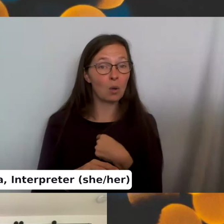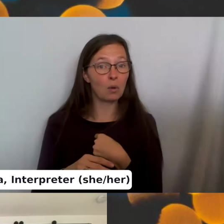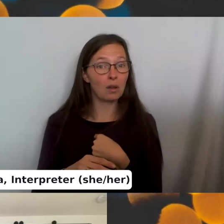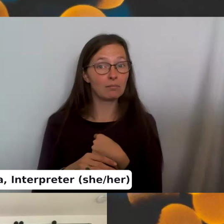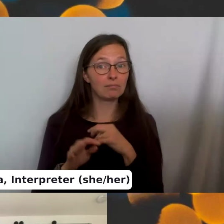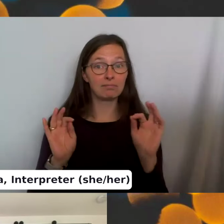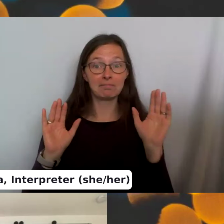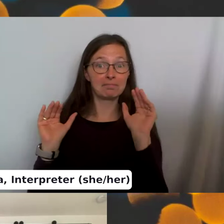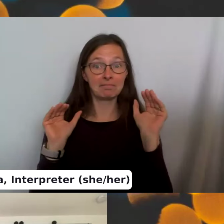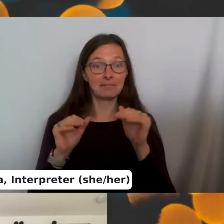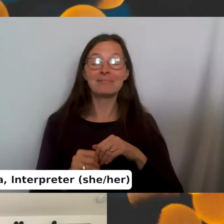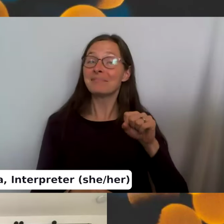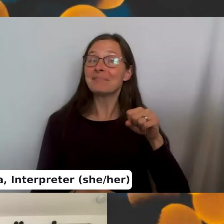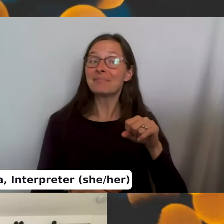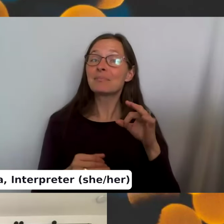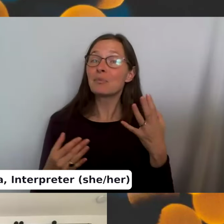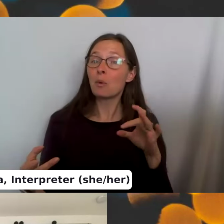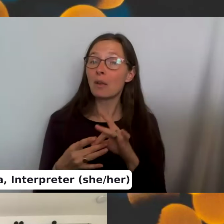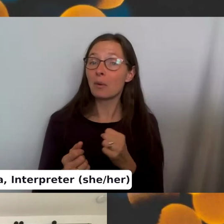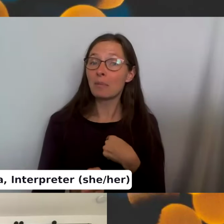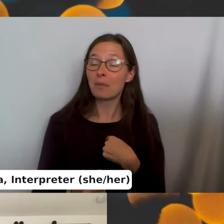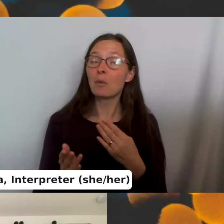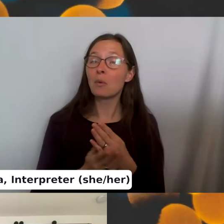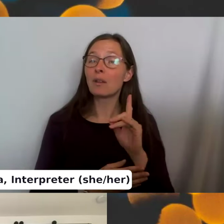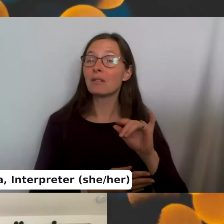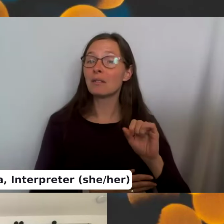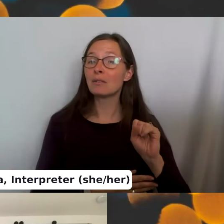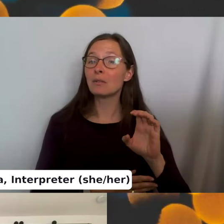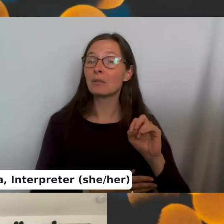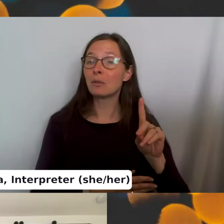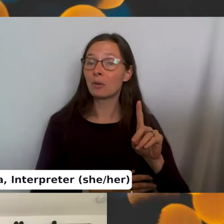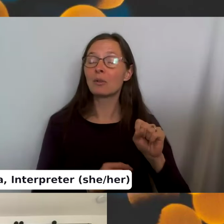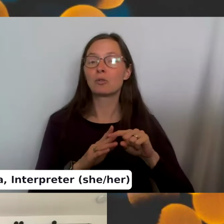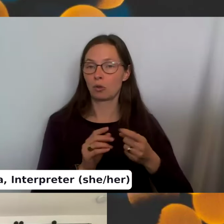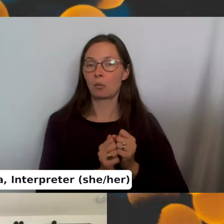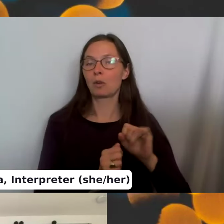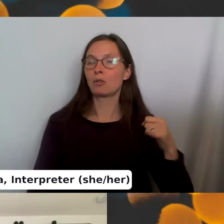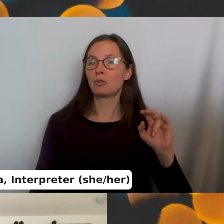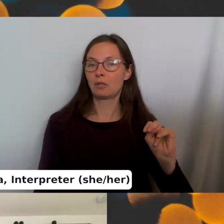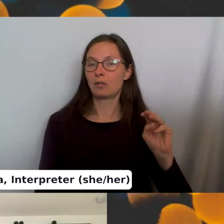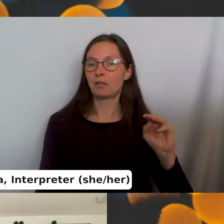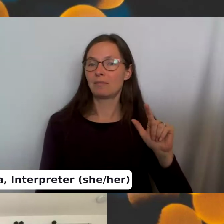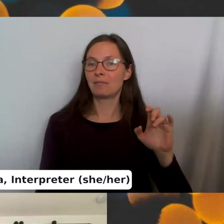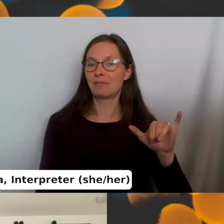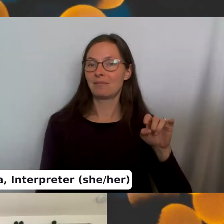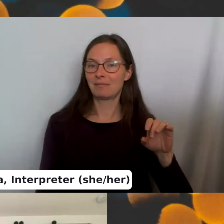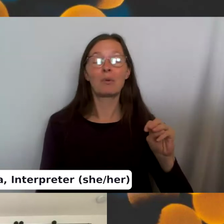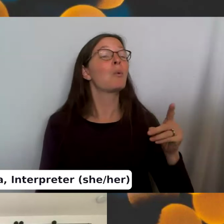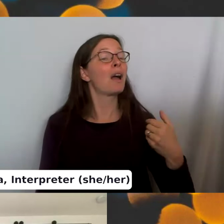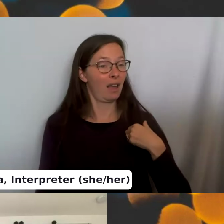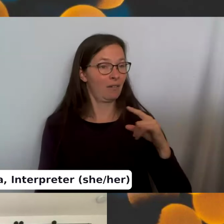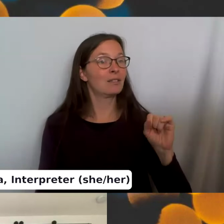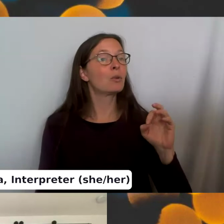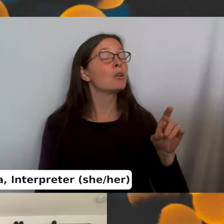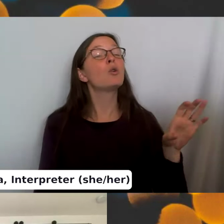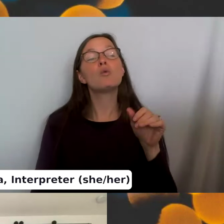off? Yeah, if you want to connect with me on Discord, just go to jinmaley.com. Perfect. Yes, you have a Discord, and you do private readings as